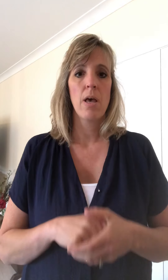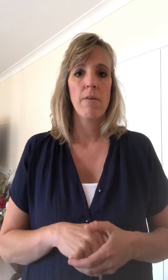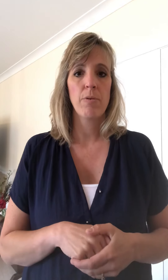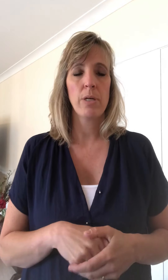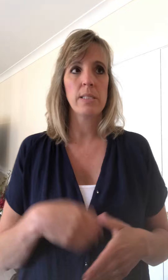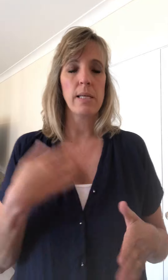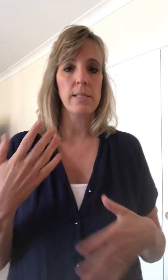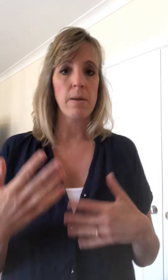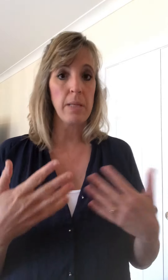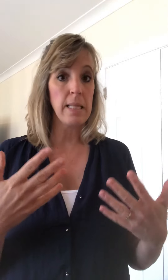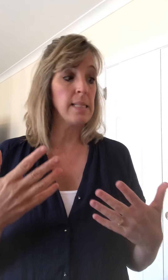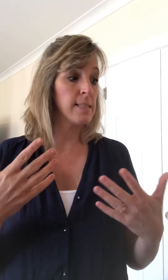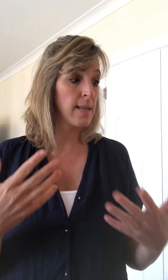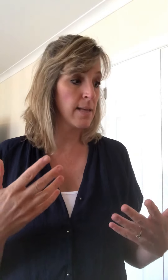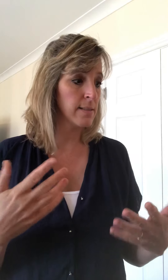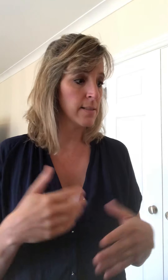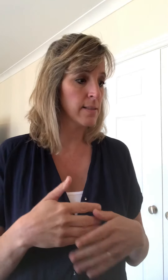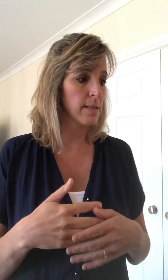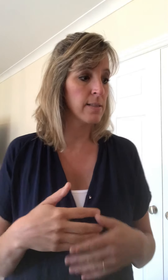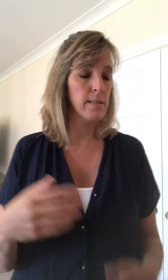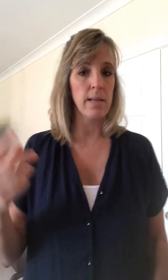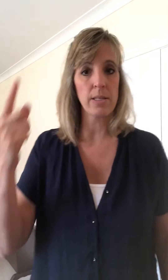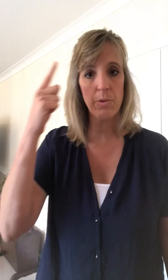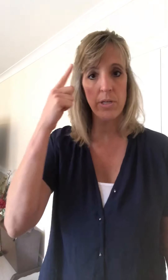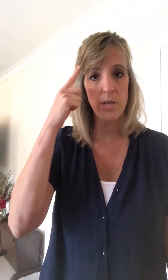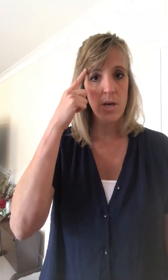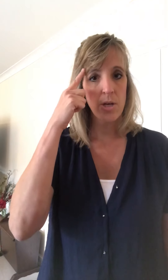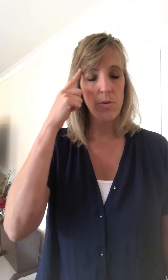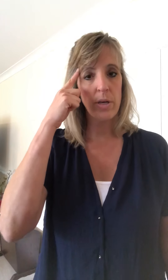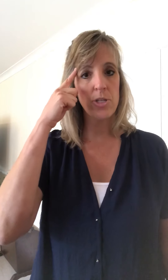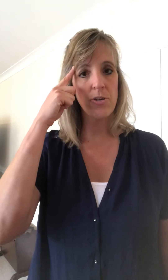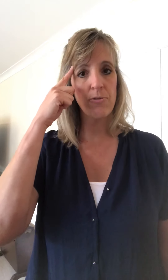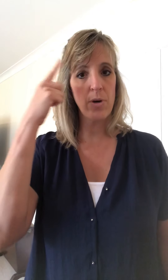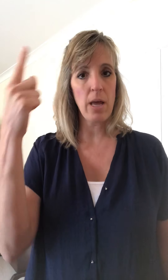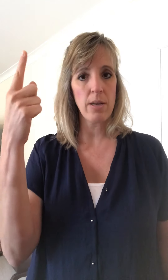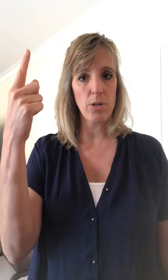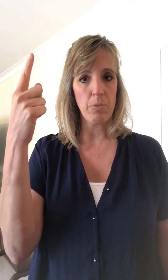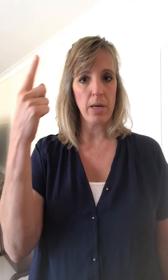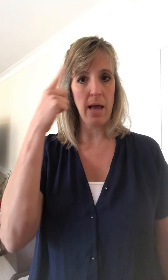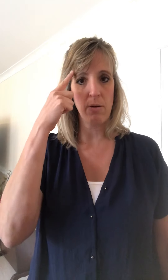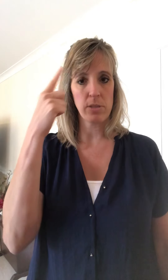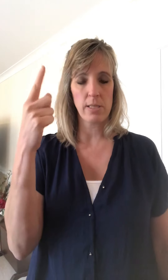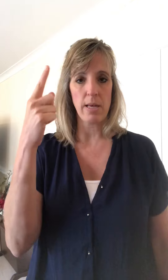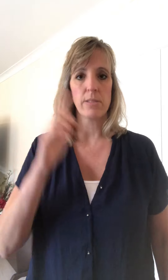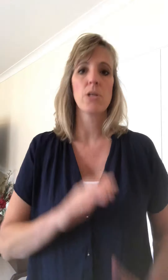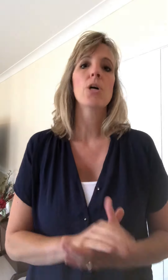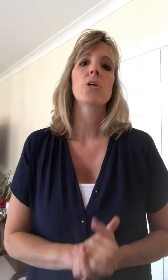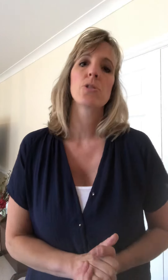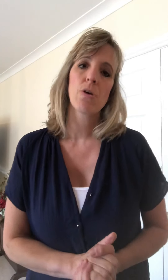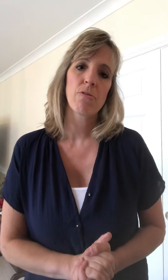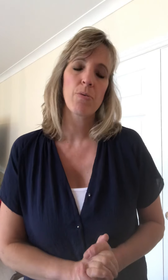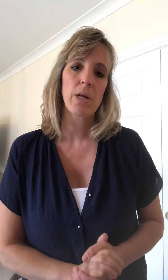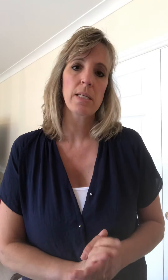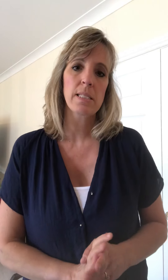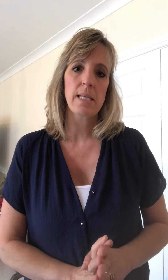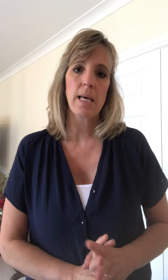If you wanted to say something and then cents, cents is the next one, you hit your forehead and you bring it out, cents. So if you wanted to say